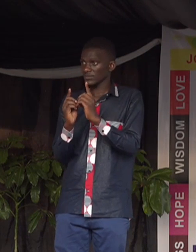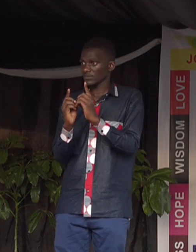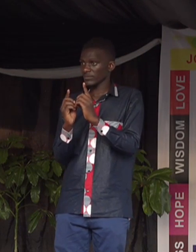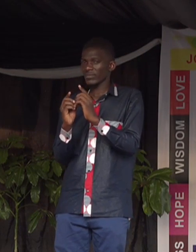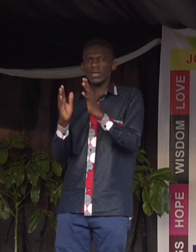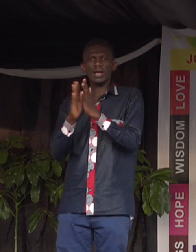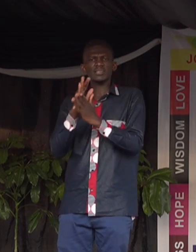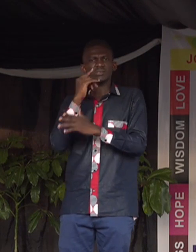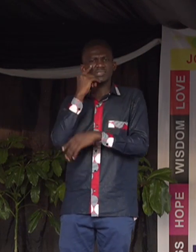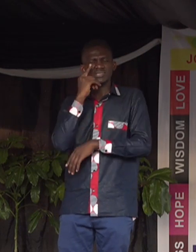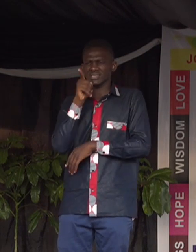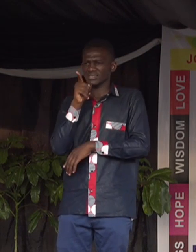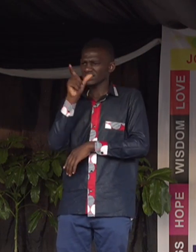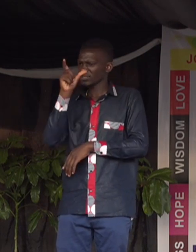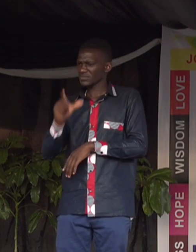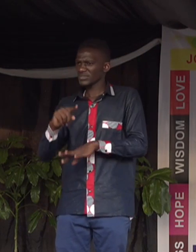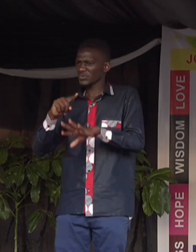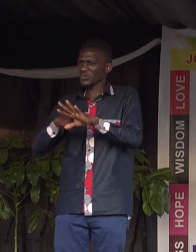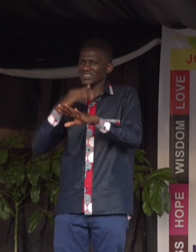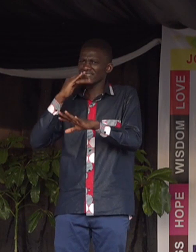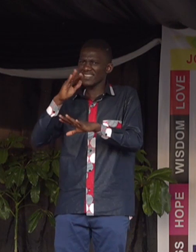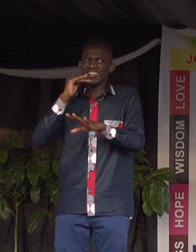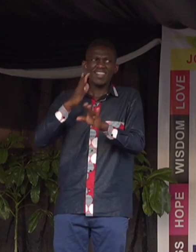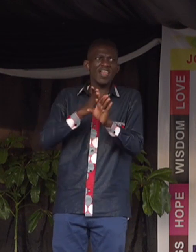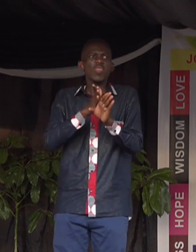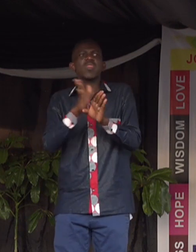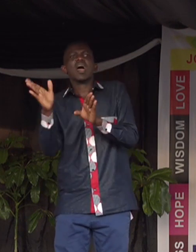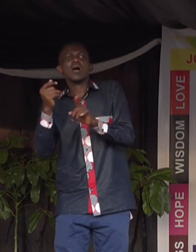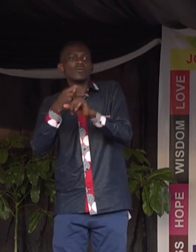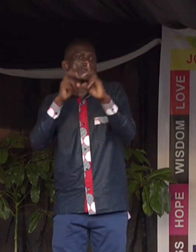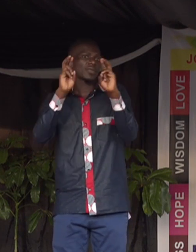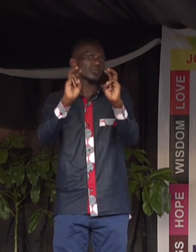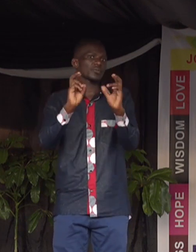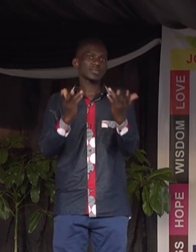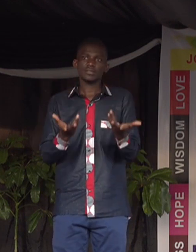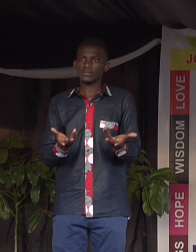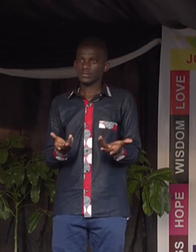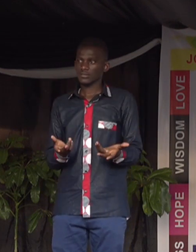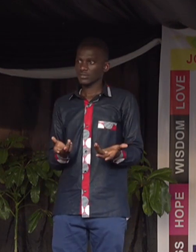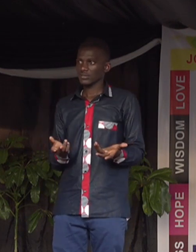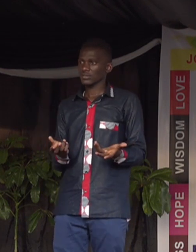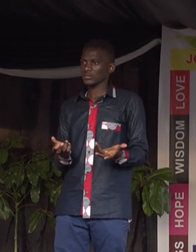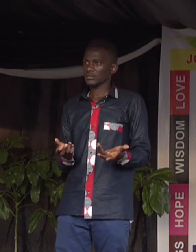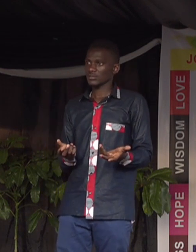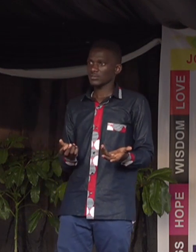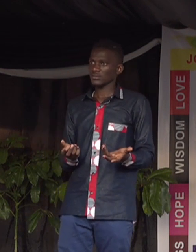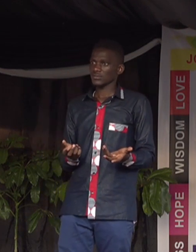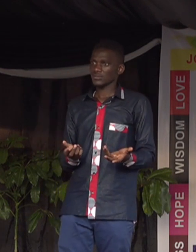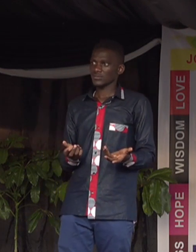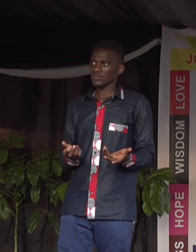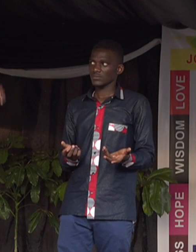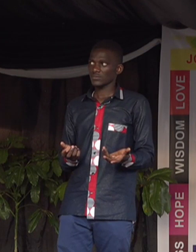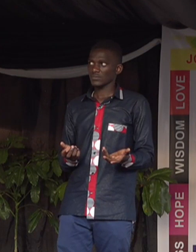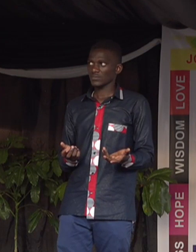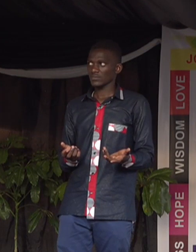Nola bango omuntu oyo bulirwayo gera ava ku topic. And you see, whenever someone tries to bring an idea, he goes off topic.